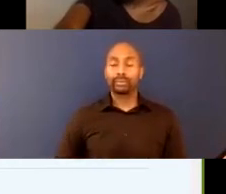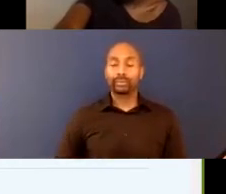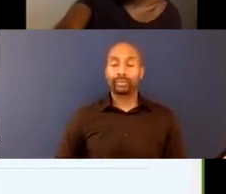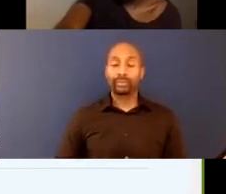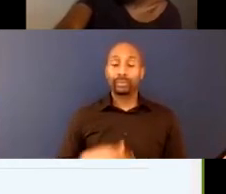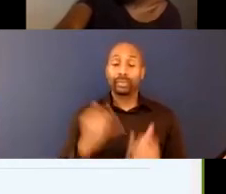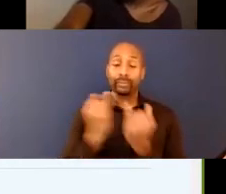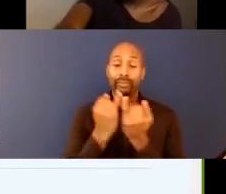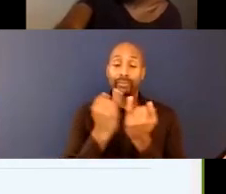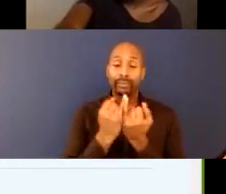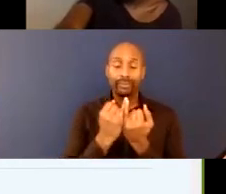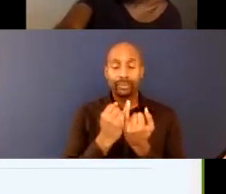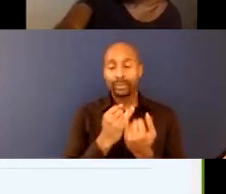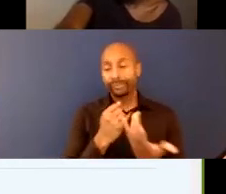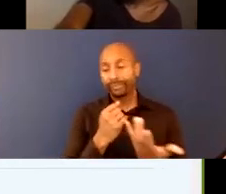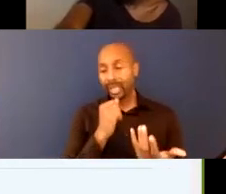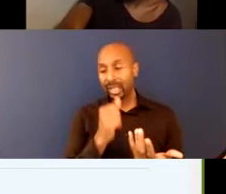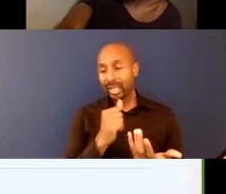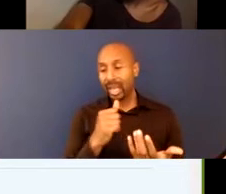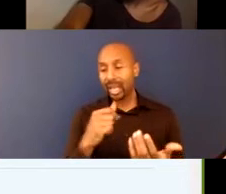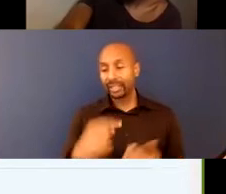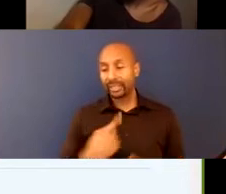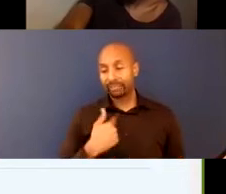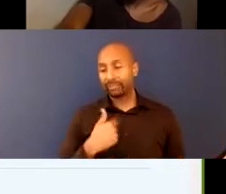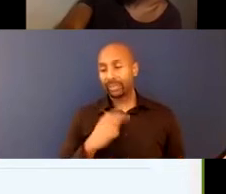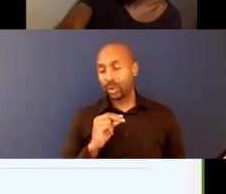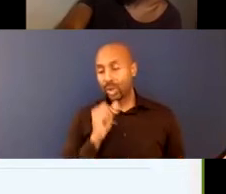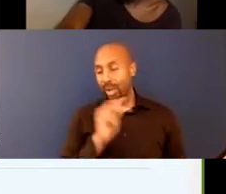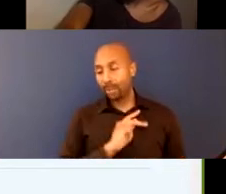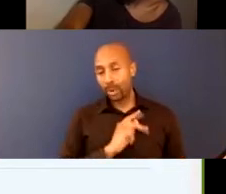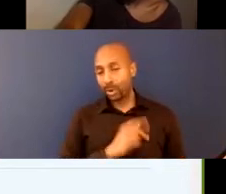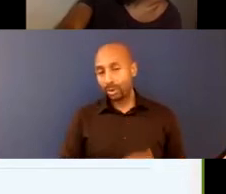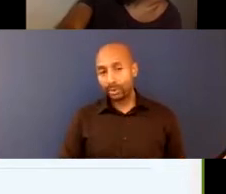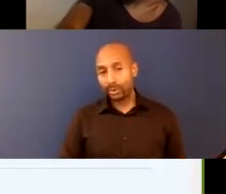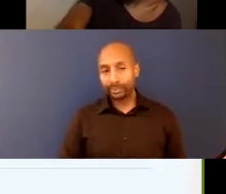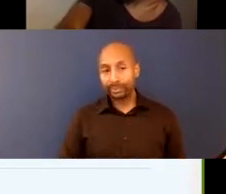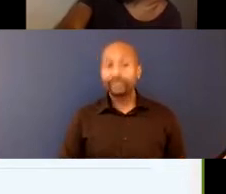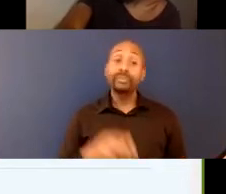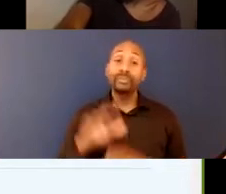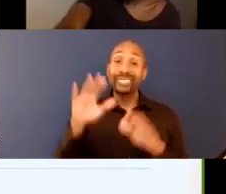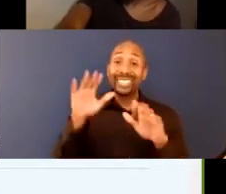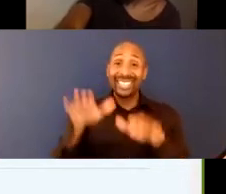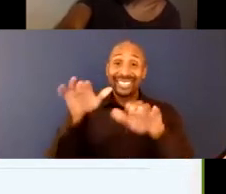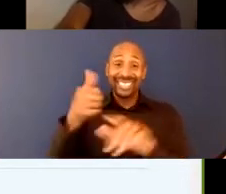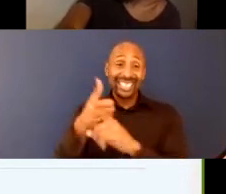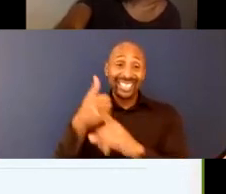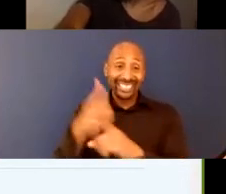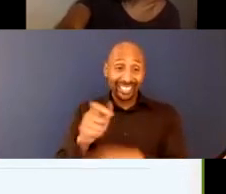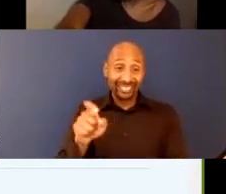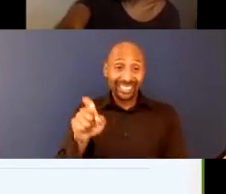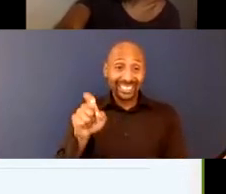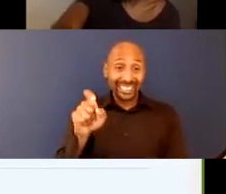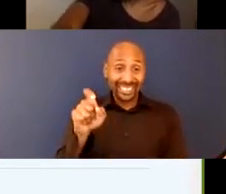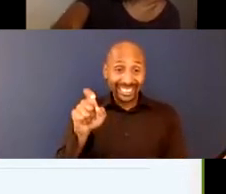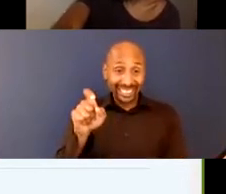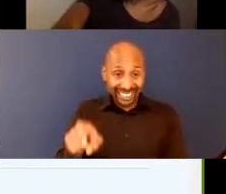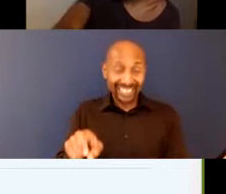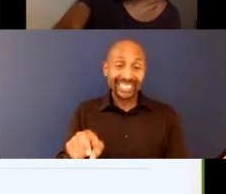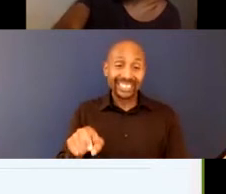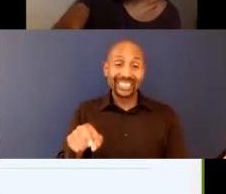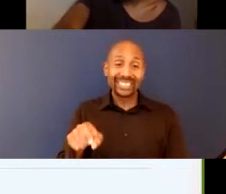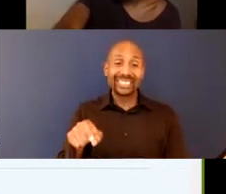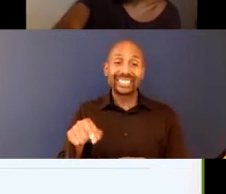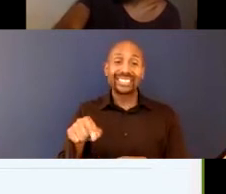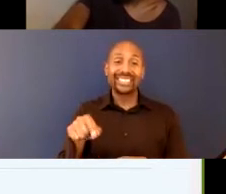Even the sea needs, even the sea needs, the sea needs,